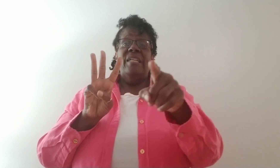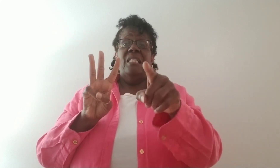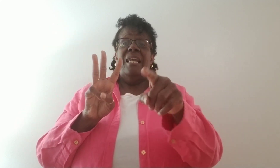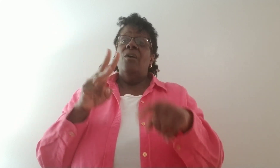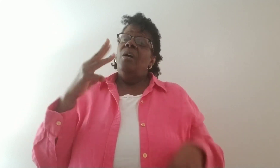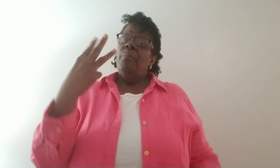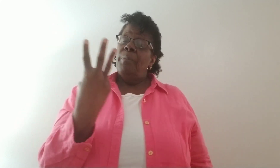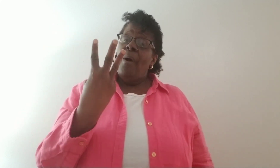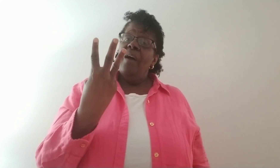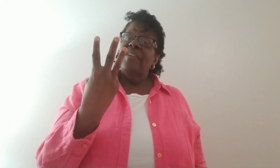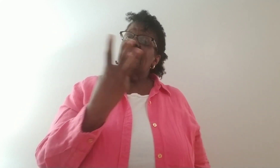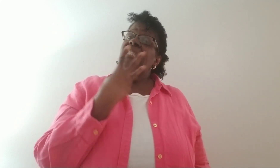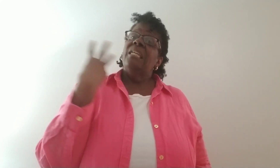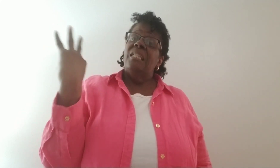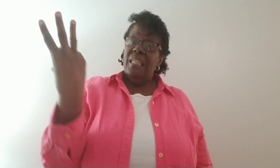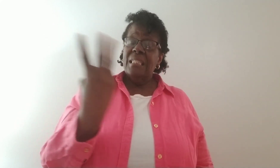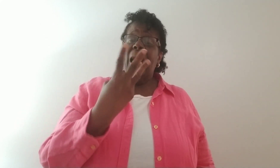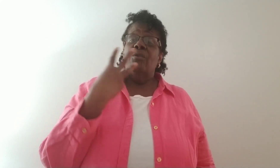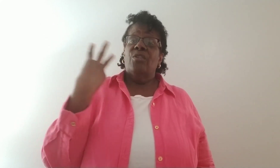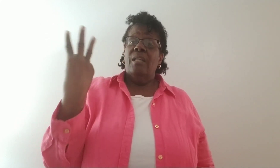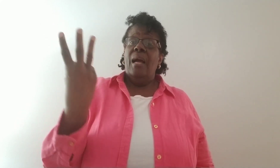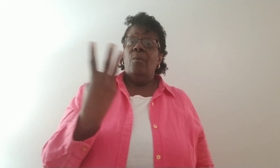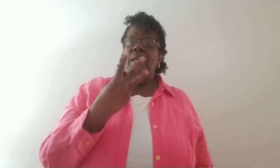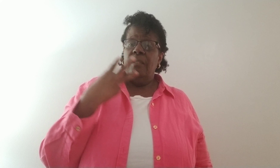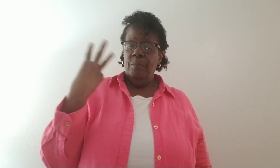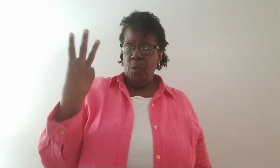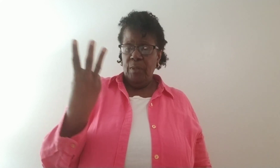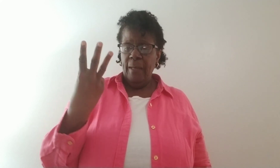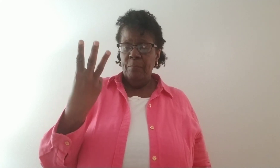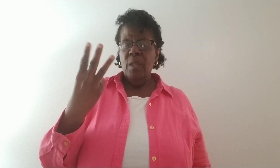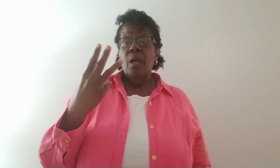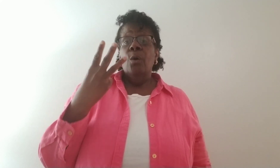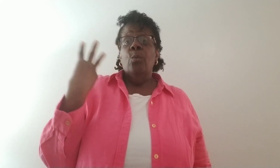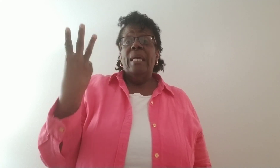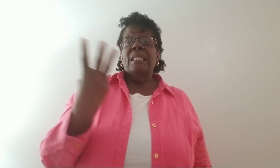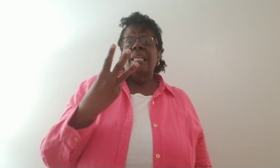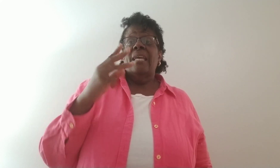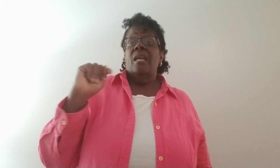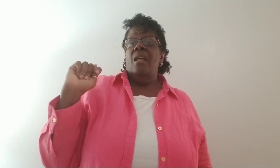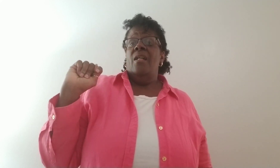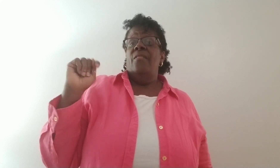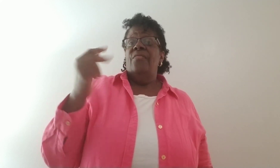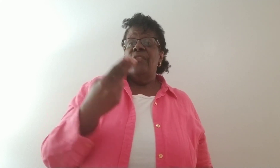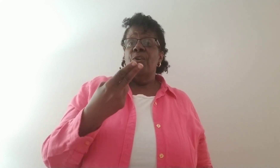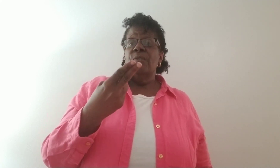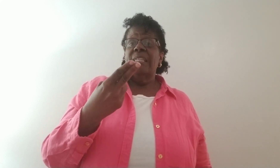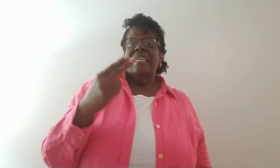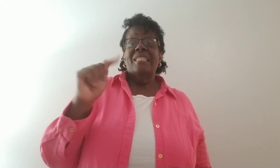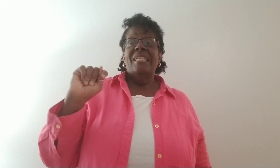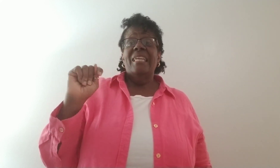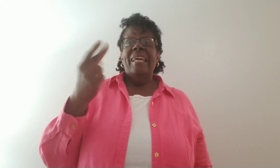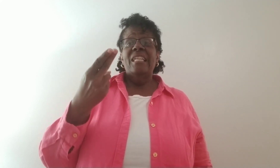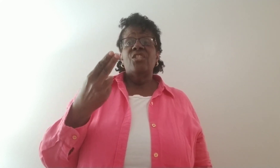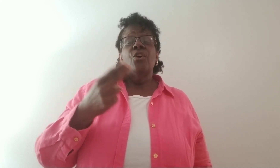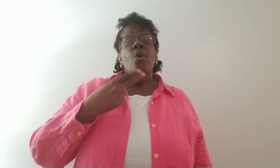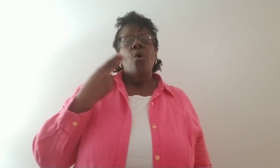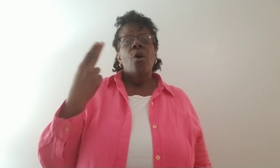out. But palm facing in is counterclockwise, okay? Wednesday. Thursday is TH